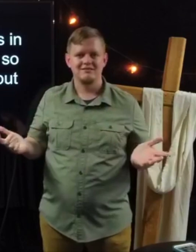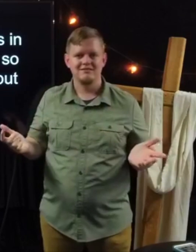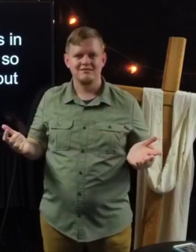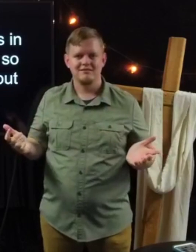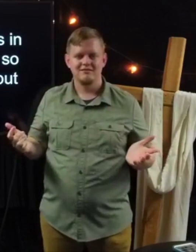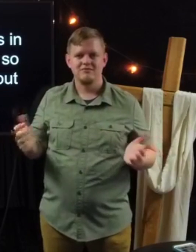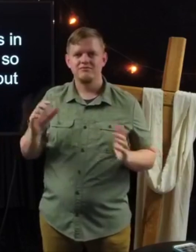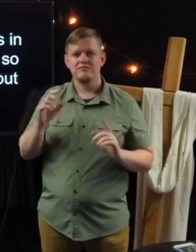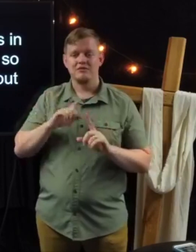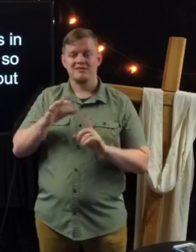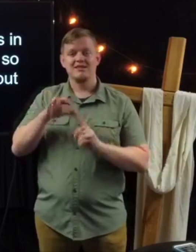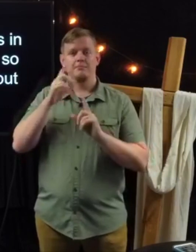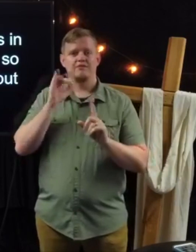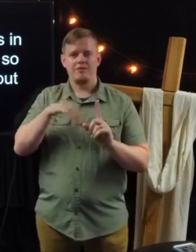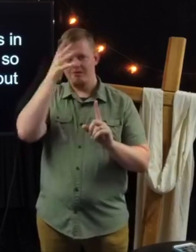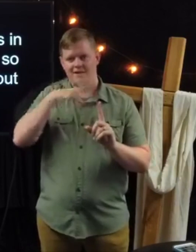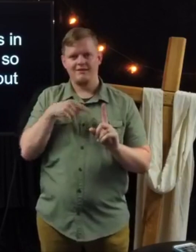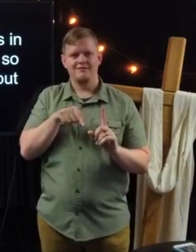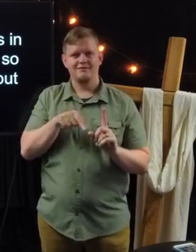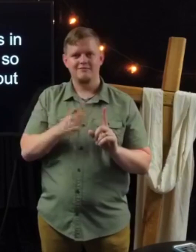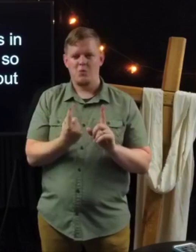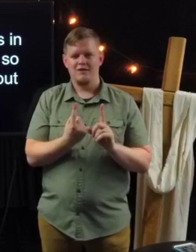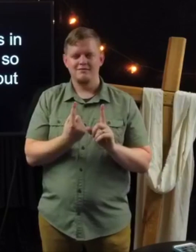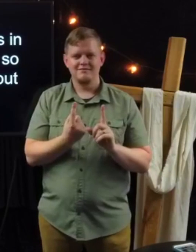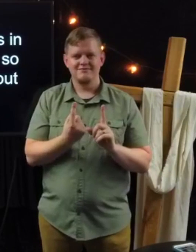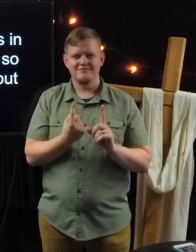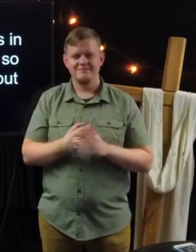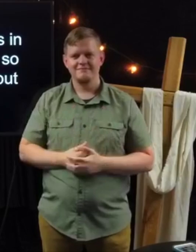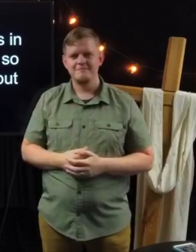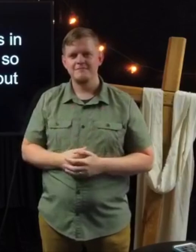ready for him, except for that man, that one man.